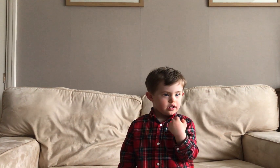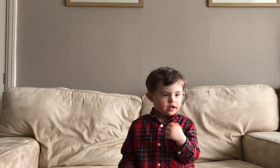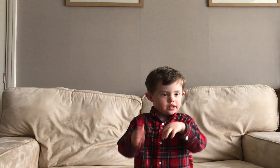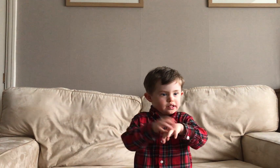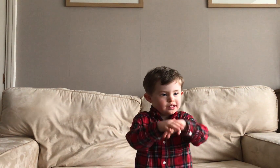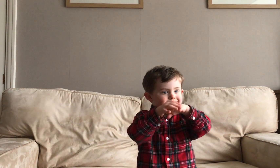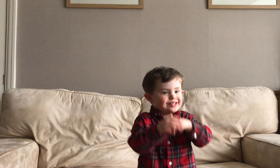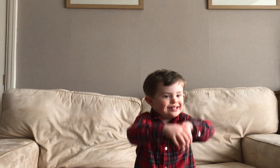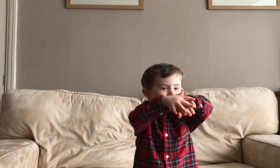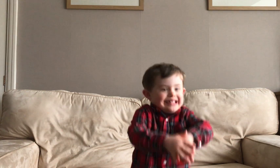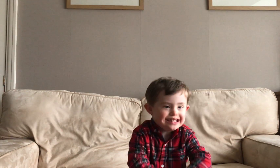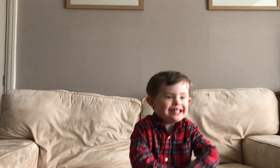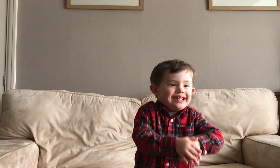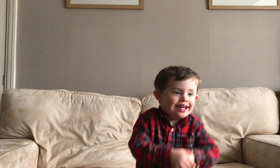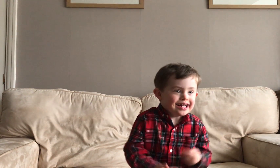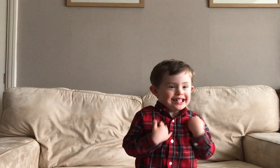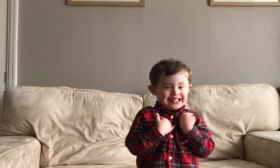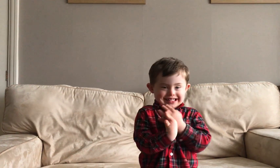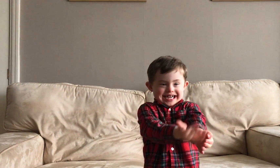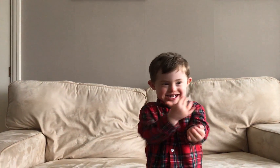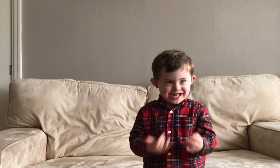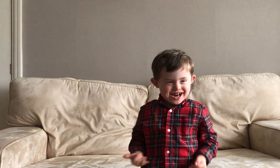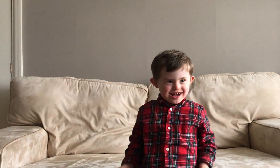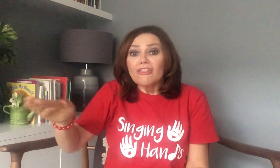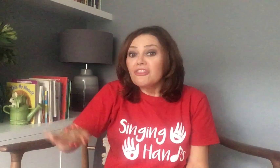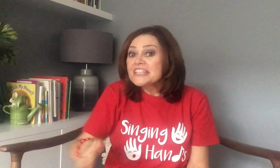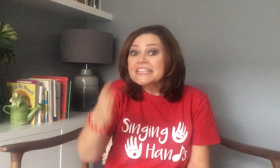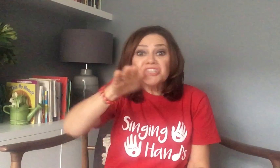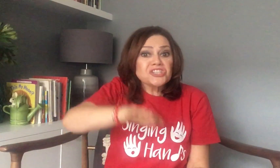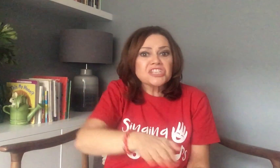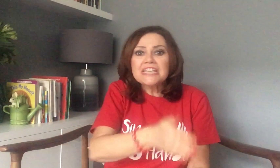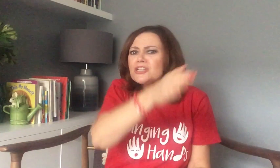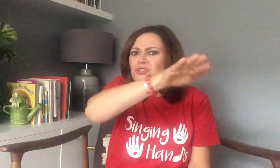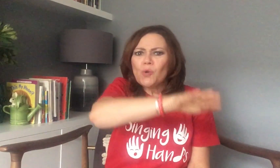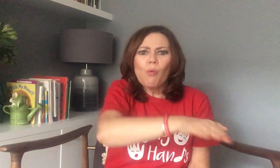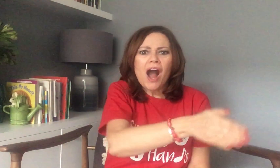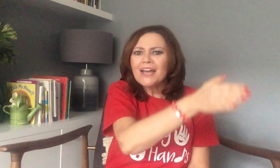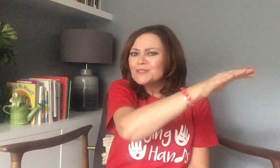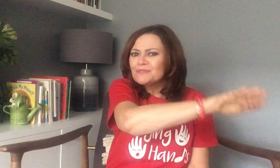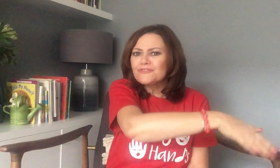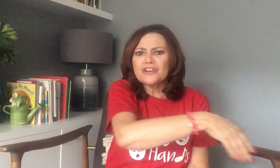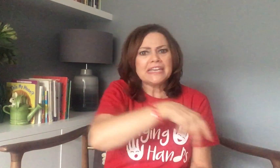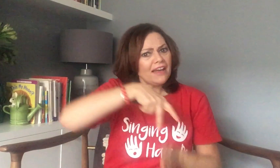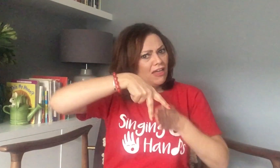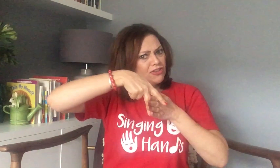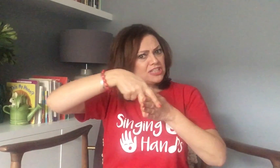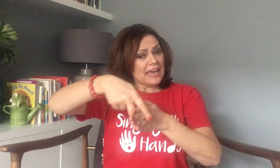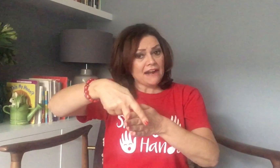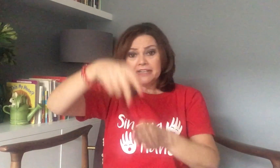sail with me." This is the sea so wild and free that carried